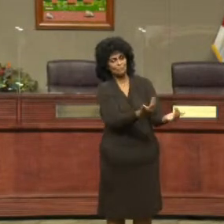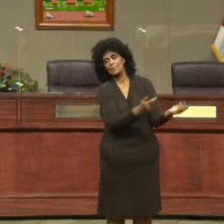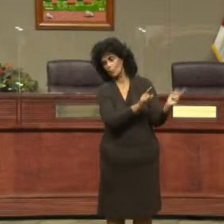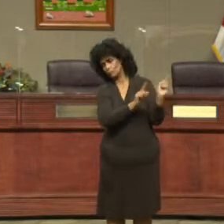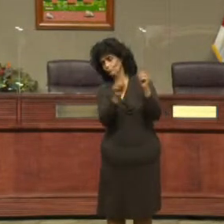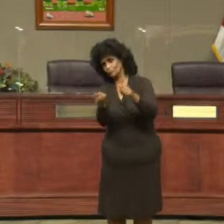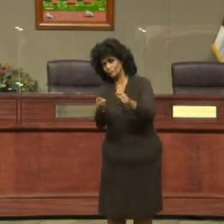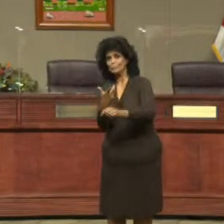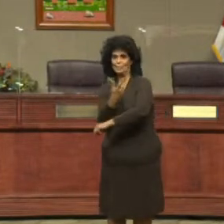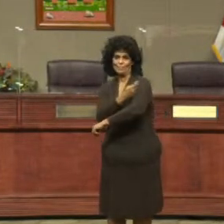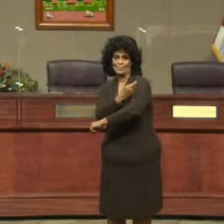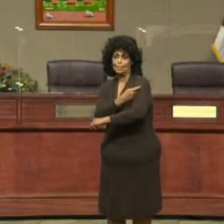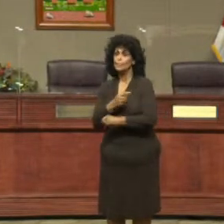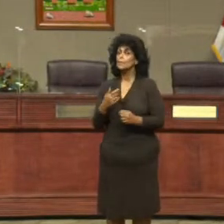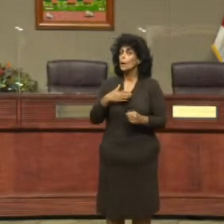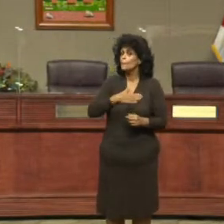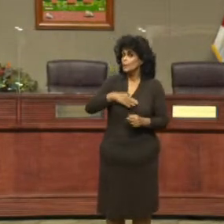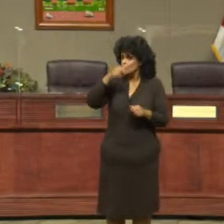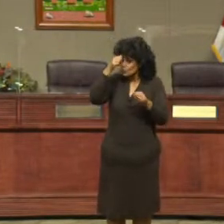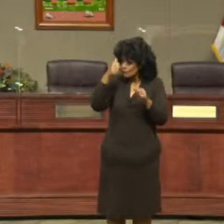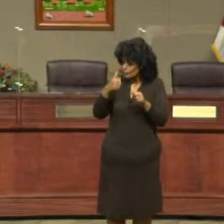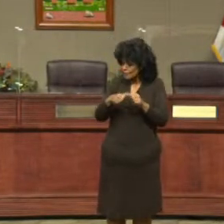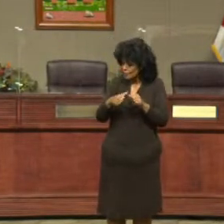ask that you please remember to have